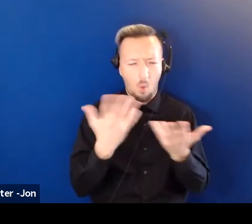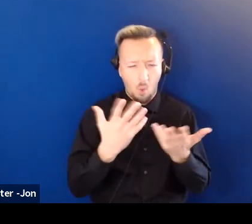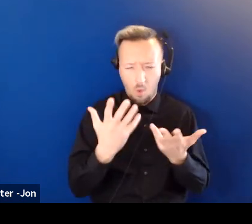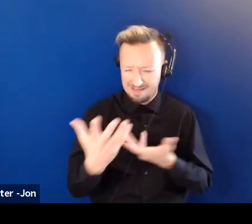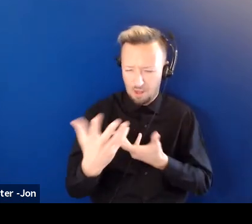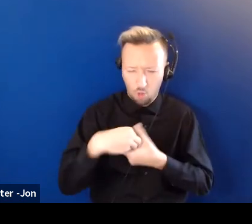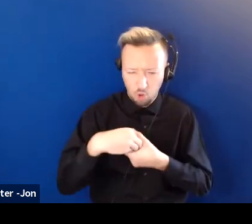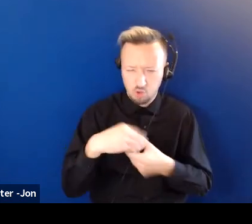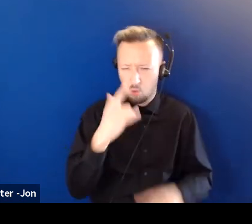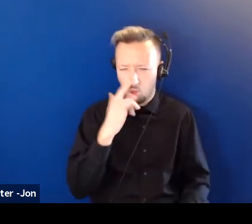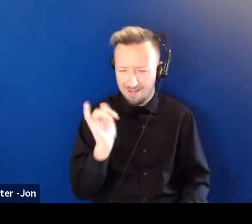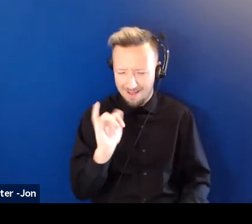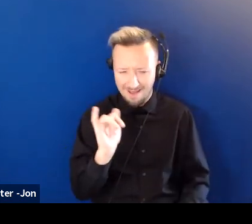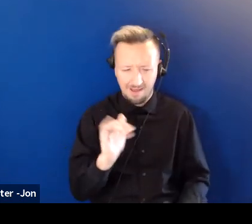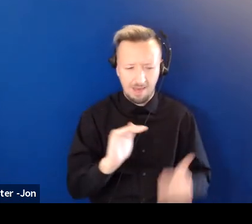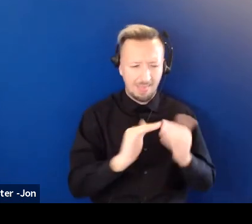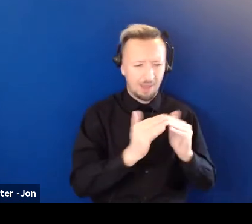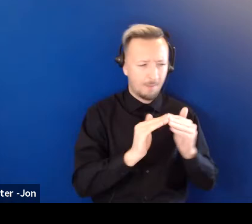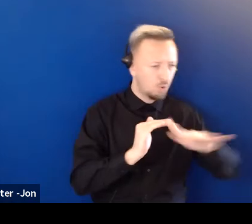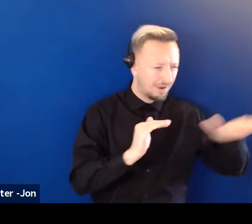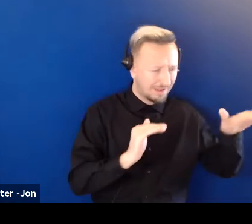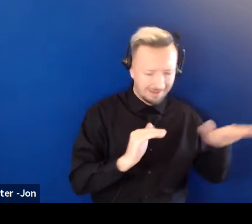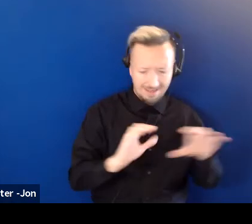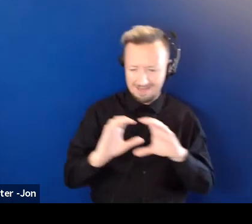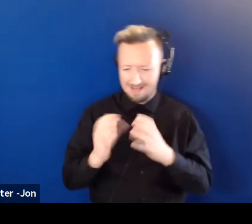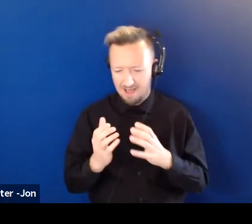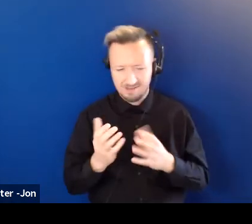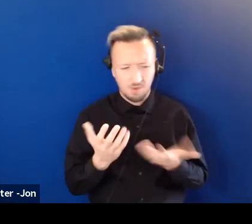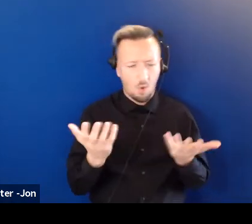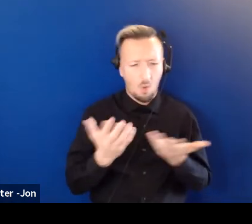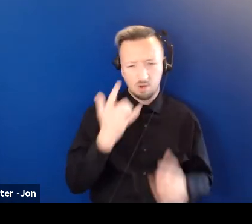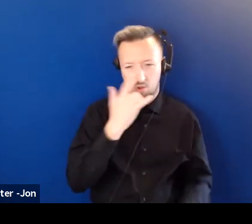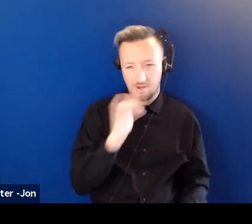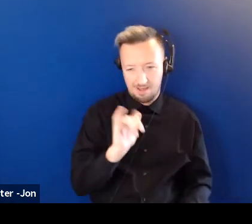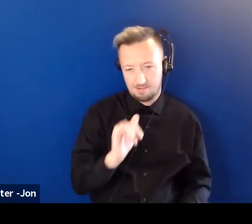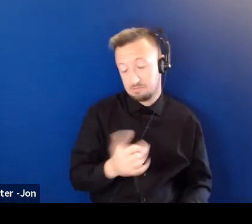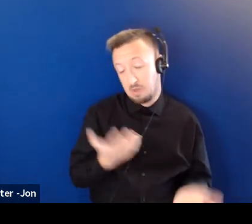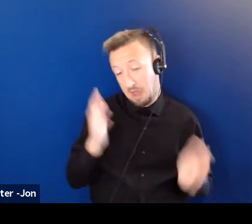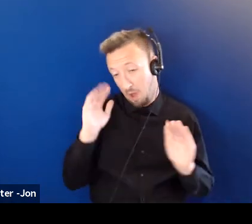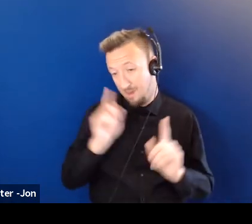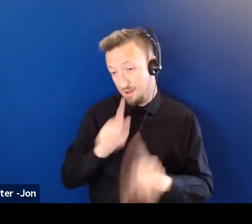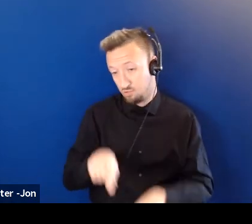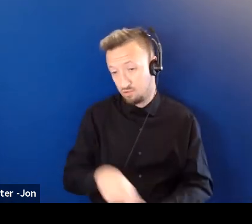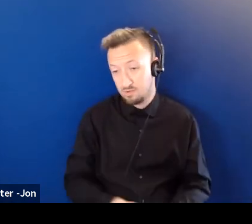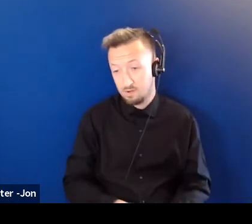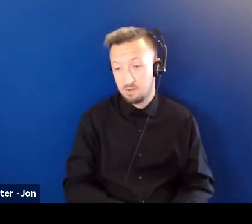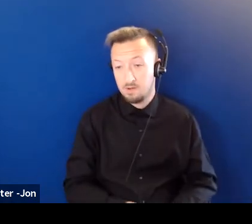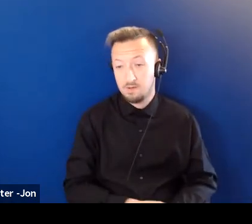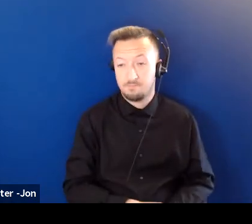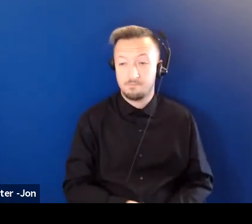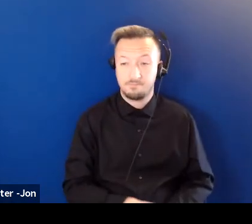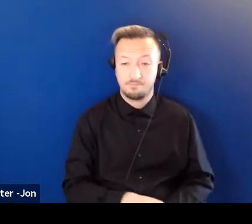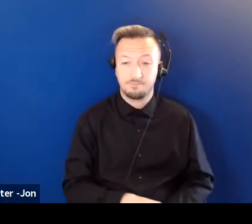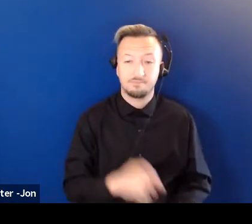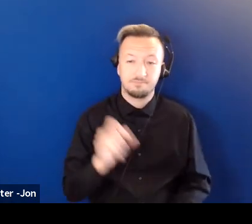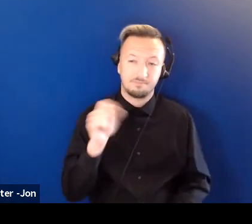our classroom and our community as a whole, what that looks like. So I hope that answered that question.